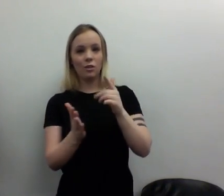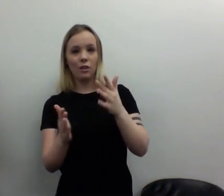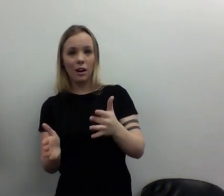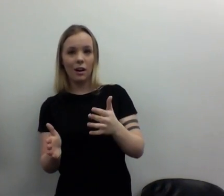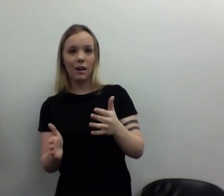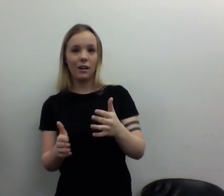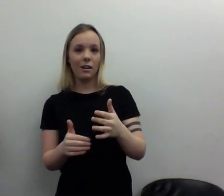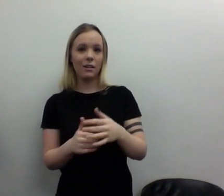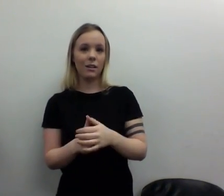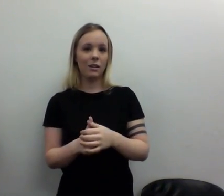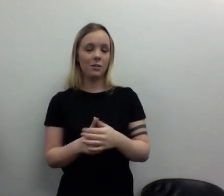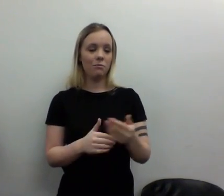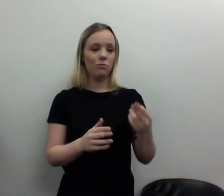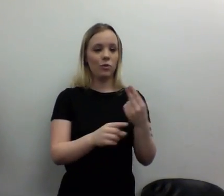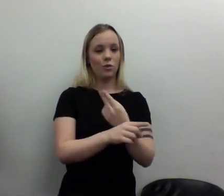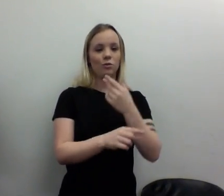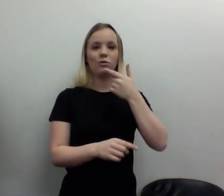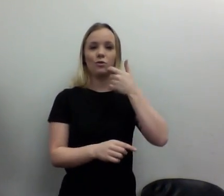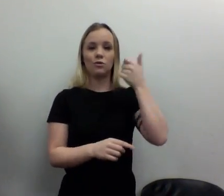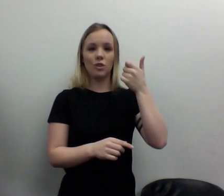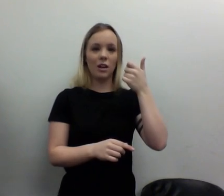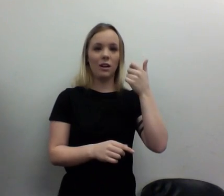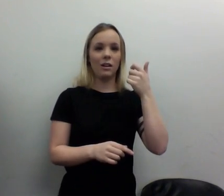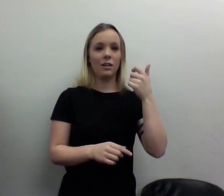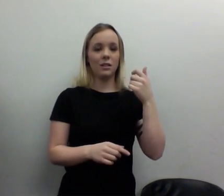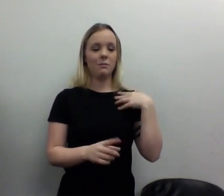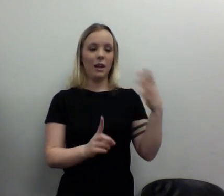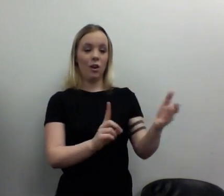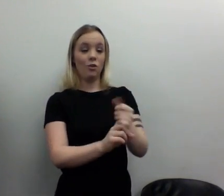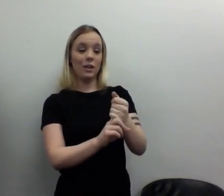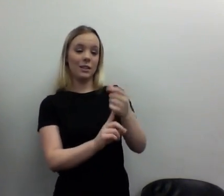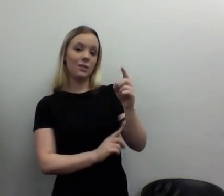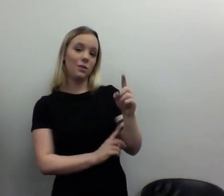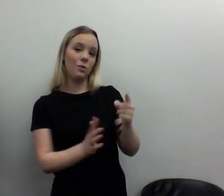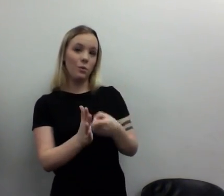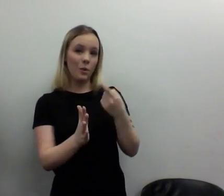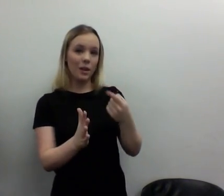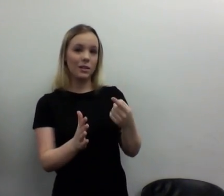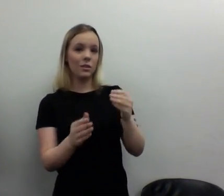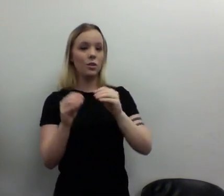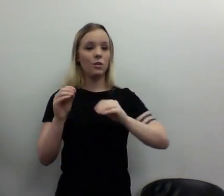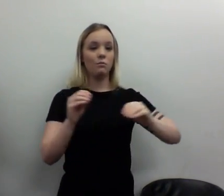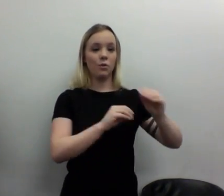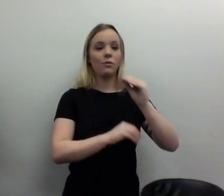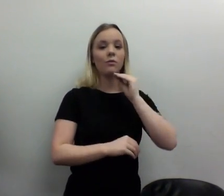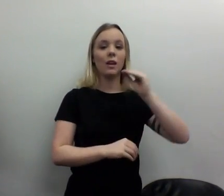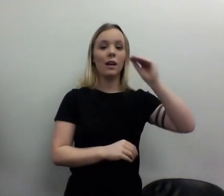at least once, and has moved out of home, all of that, before he is of legal age to drive a